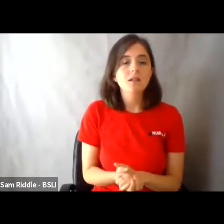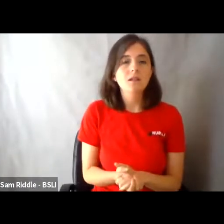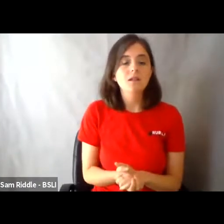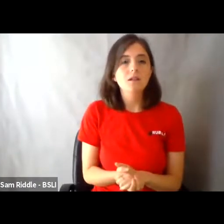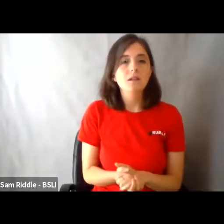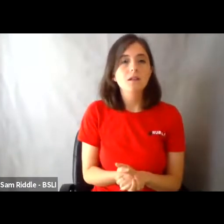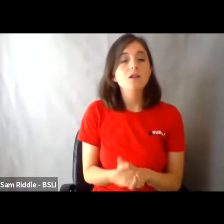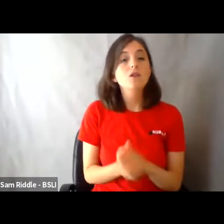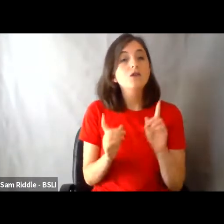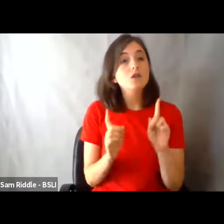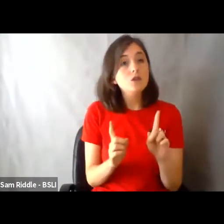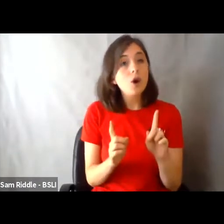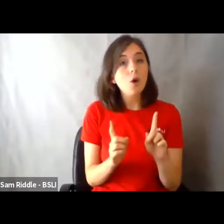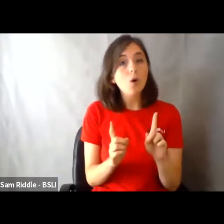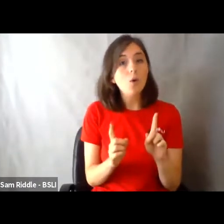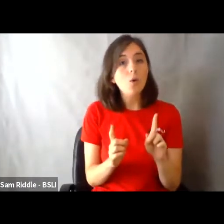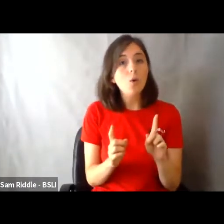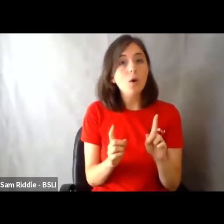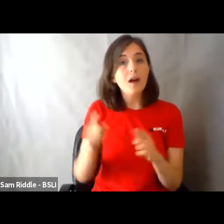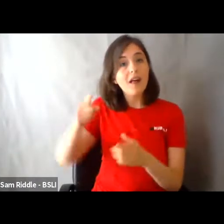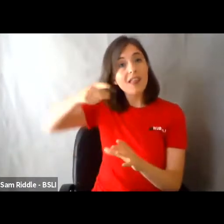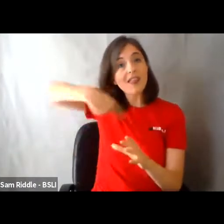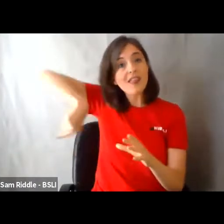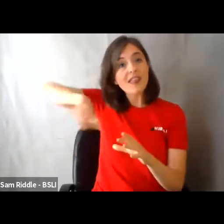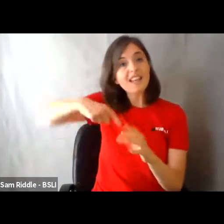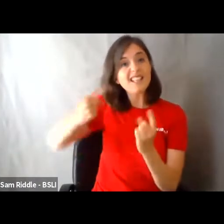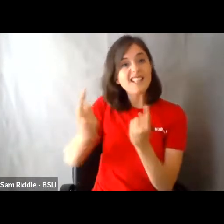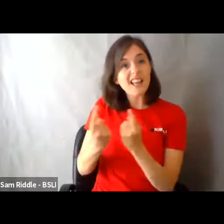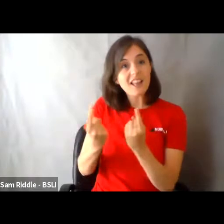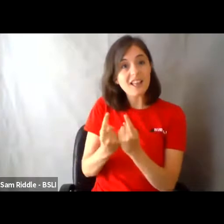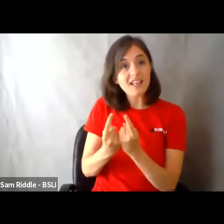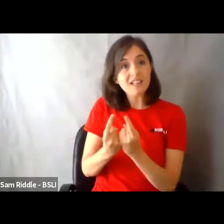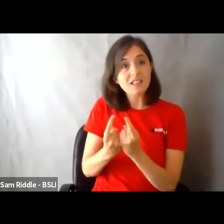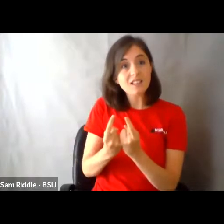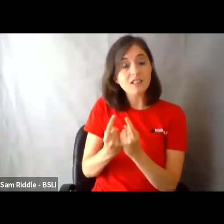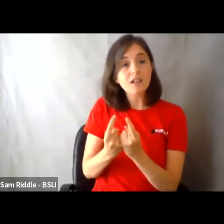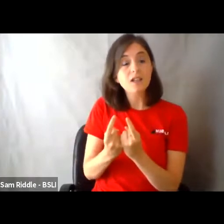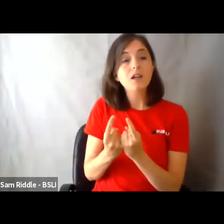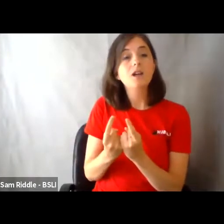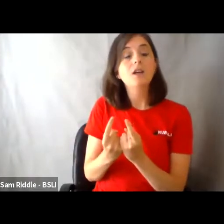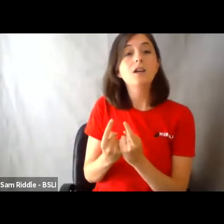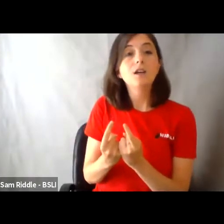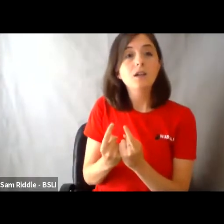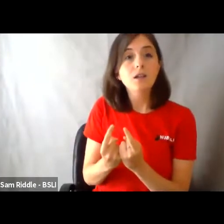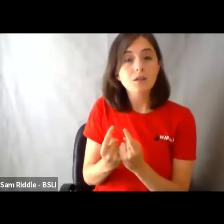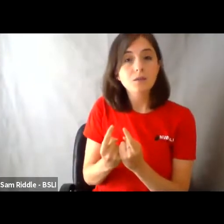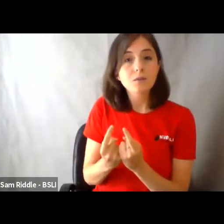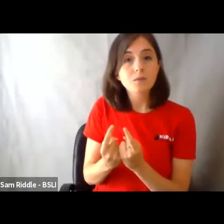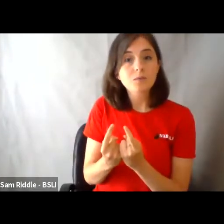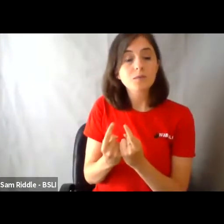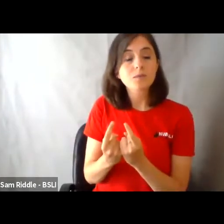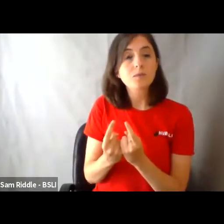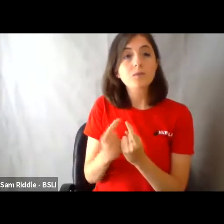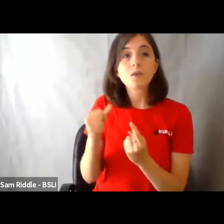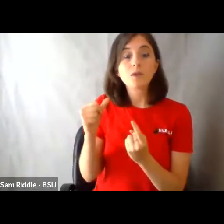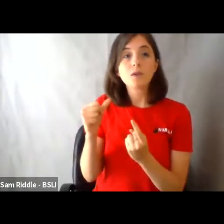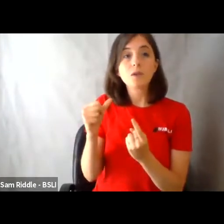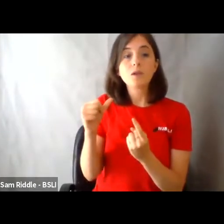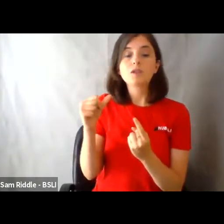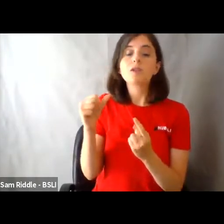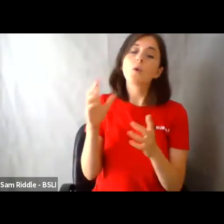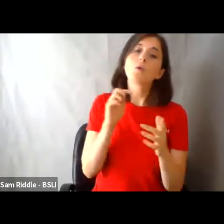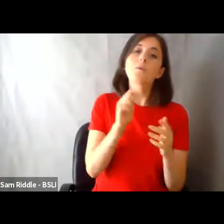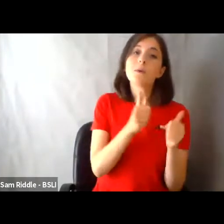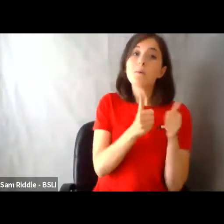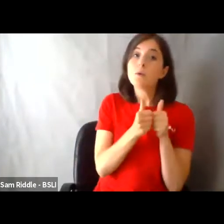And the question as to whether or not these things should be subject to the market mechanism. Now, advocates of the idea